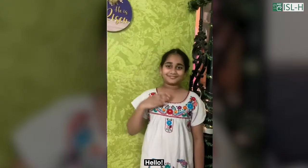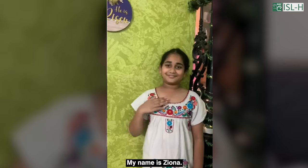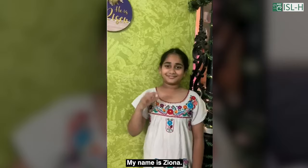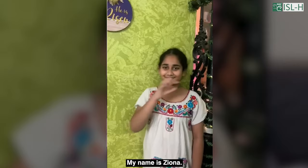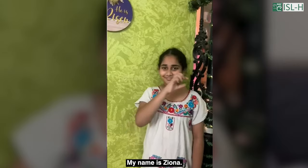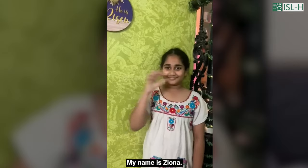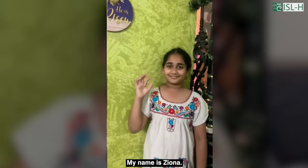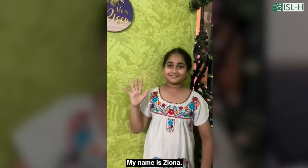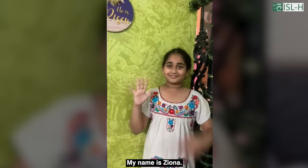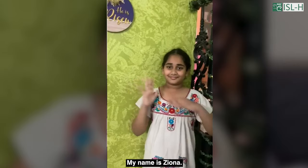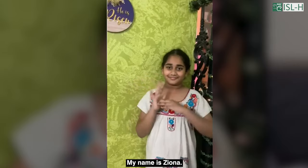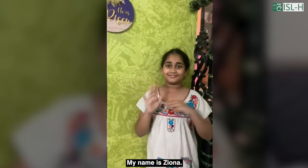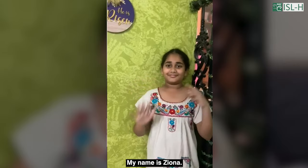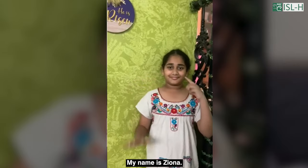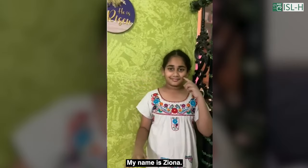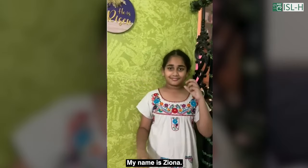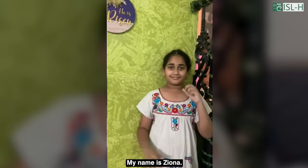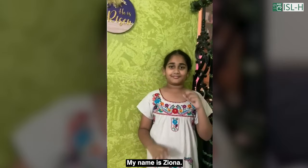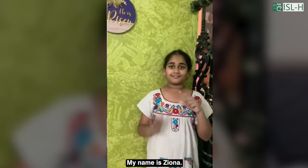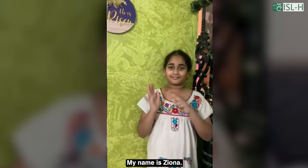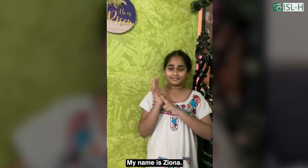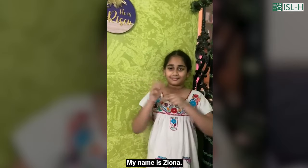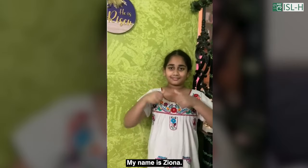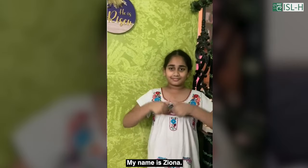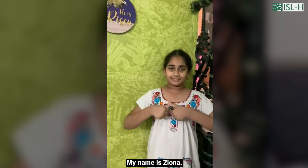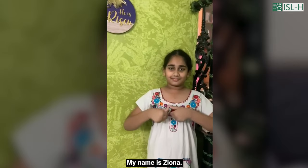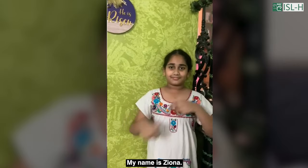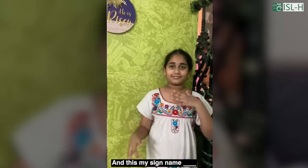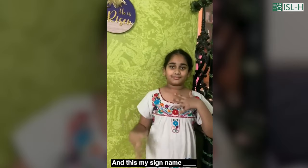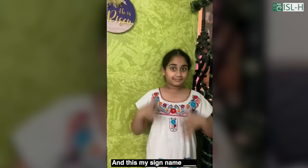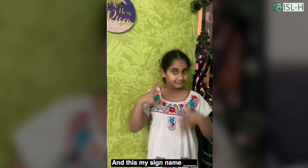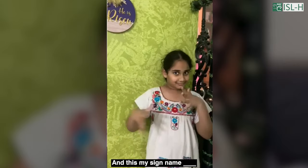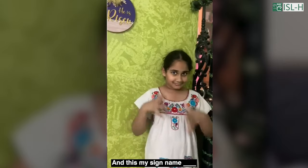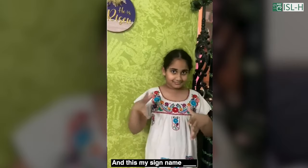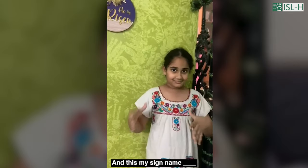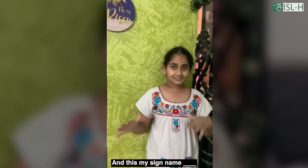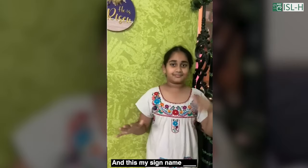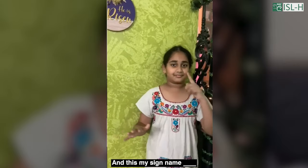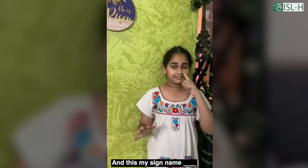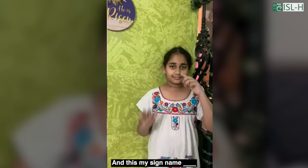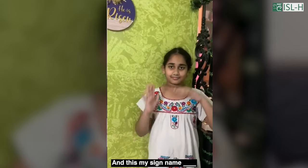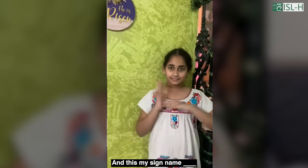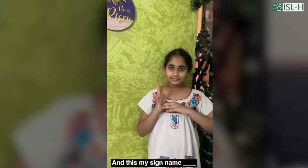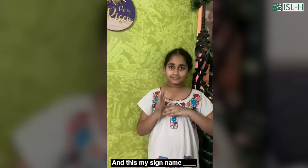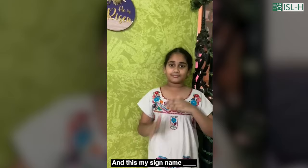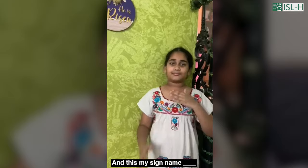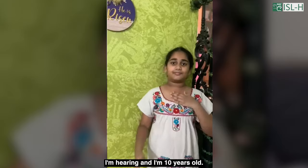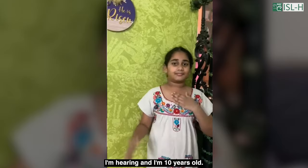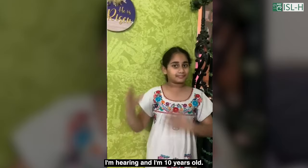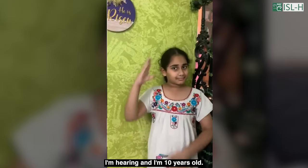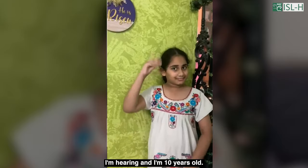Hello, my name is Fiona and this is my sign name. I'm hearing and I'm 10 years